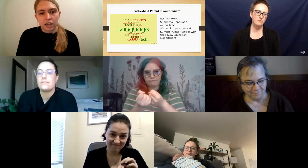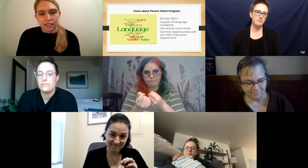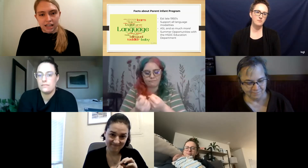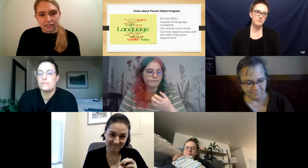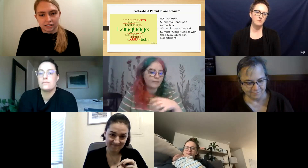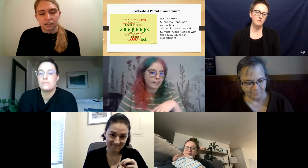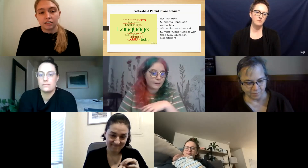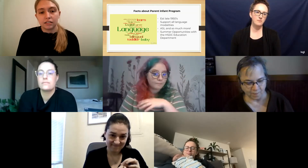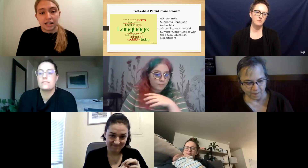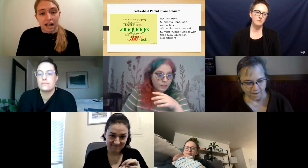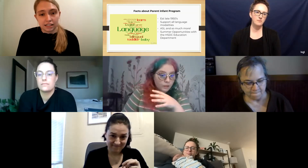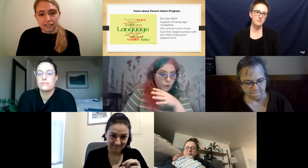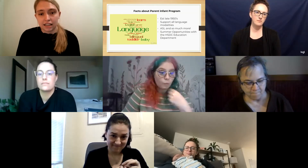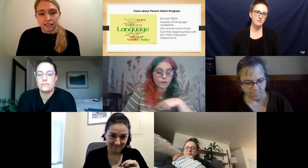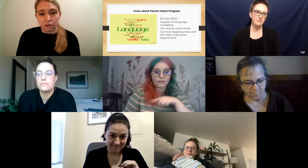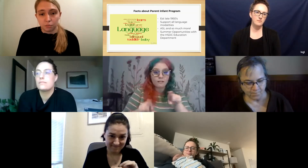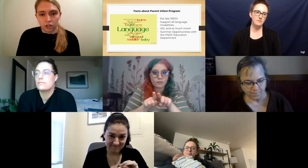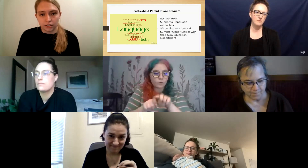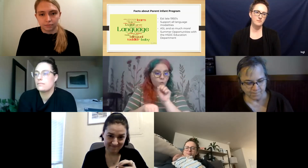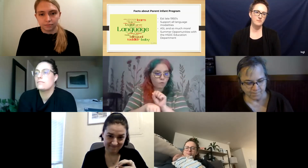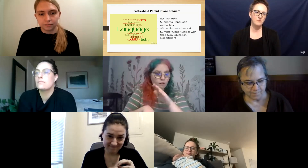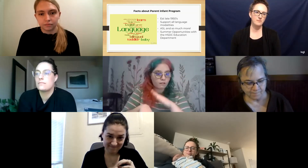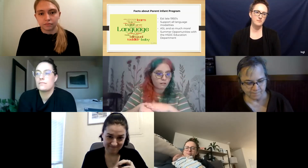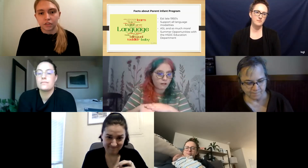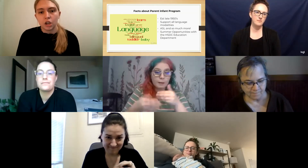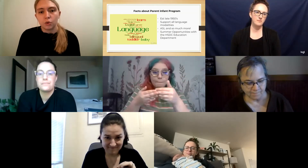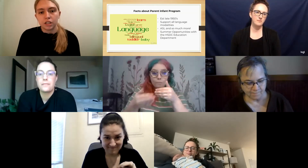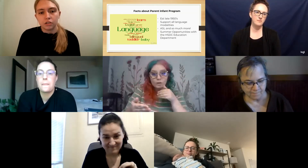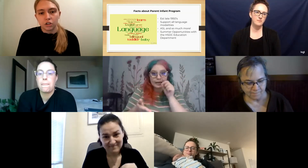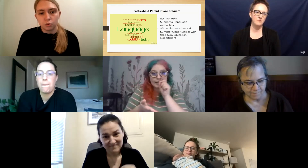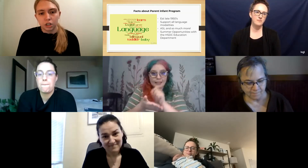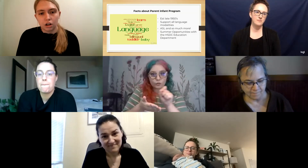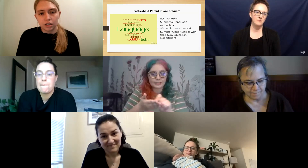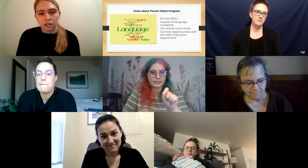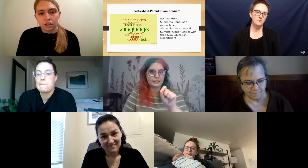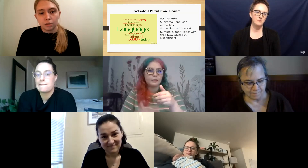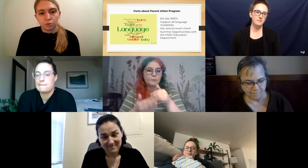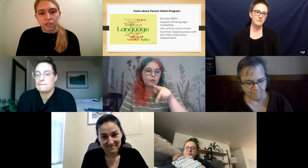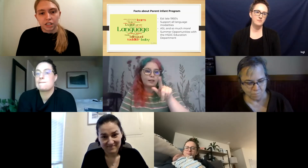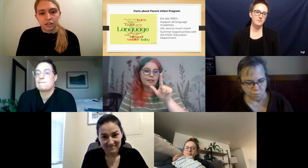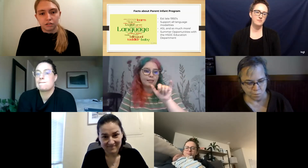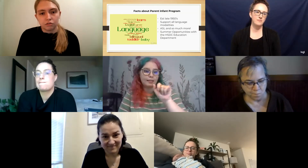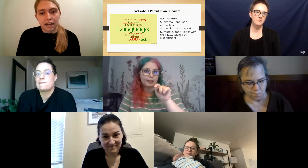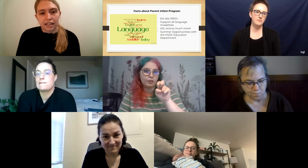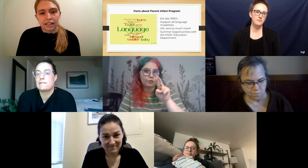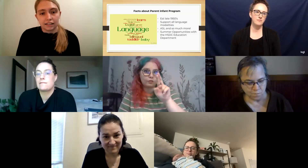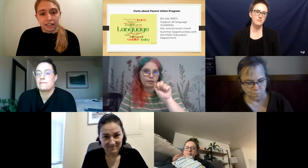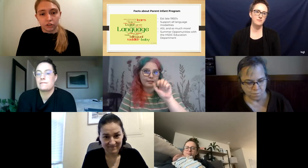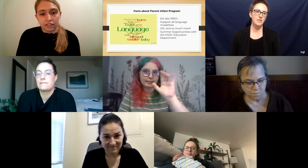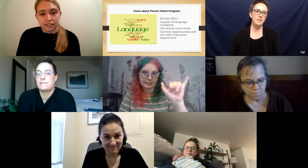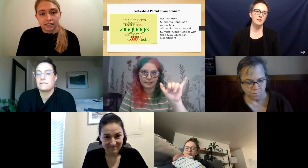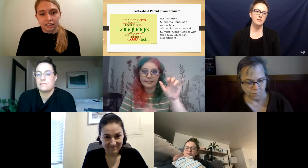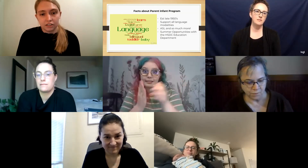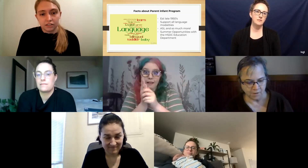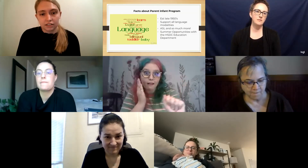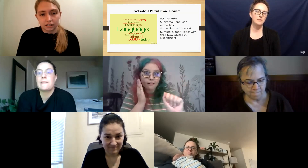more intense analysis and support. We also work on pre-writing and